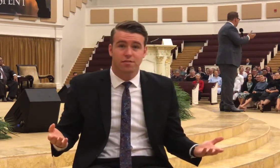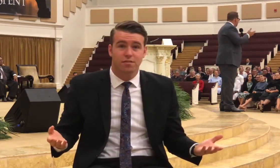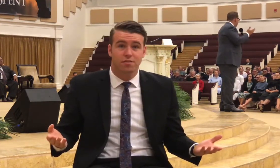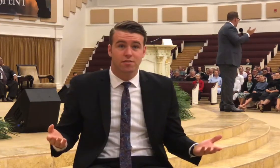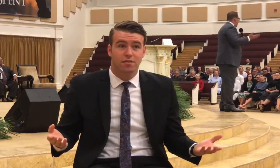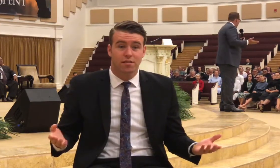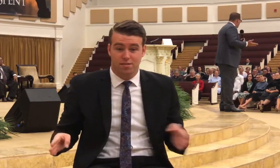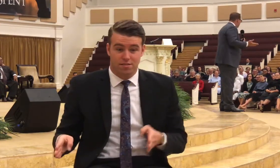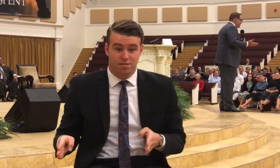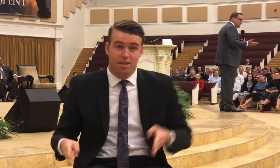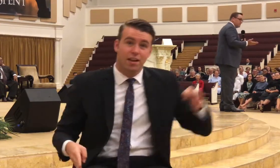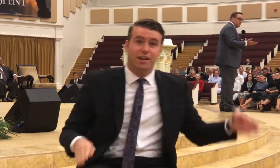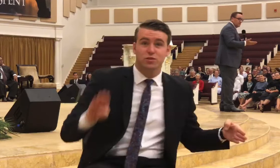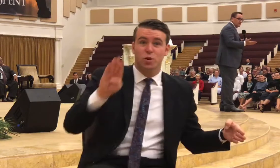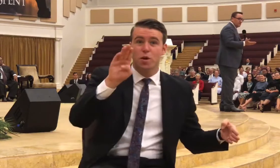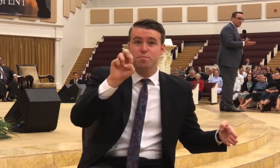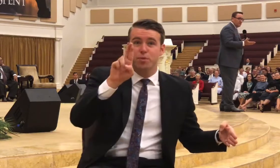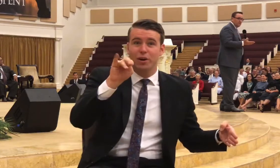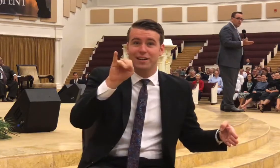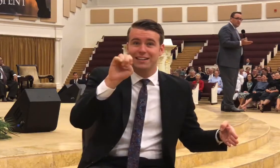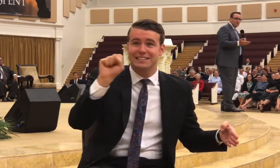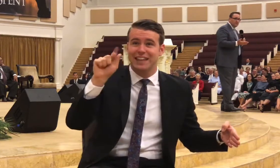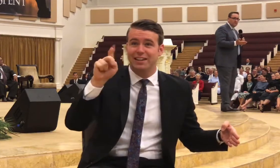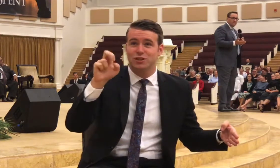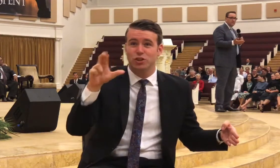Next to Bernie.